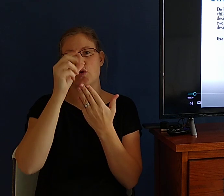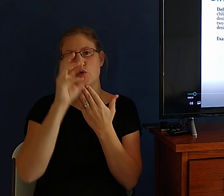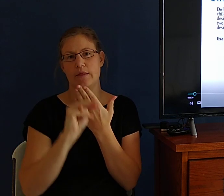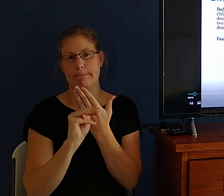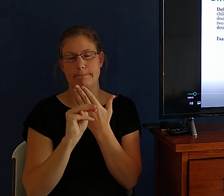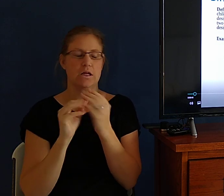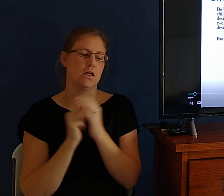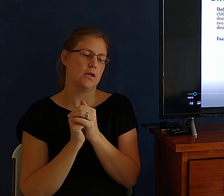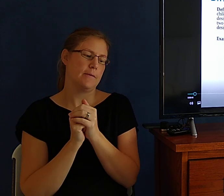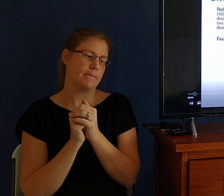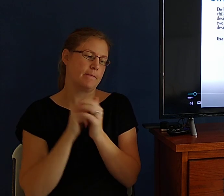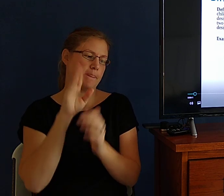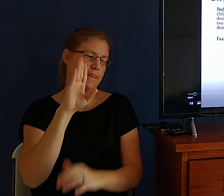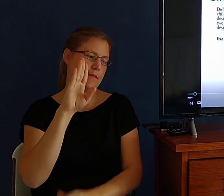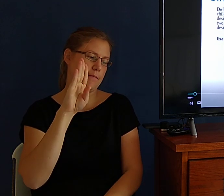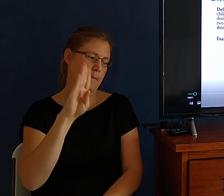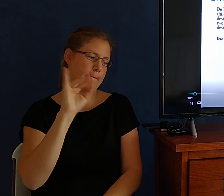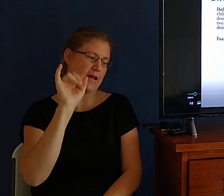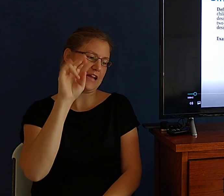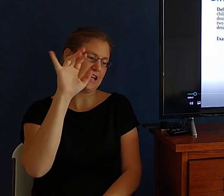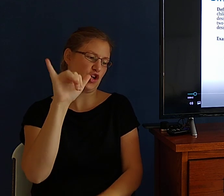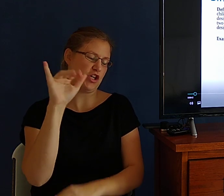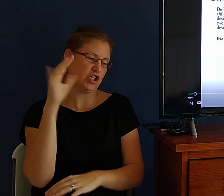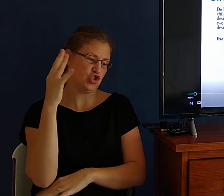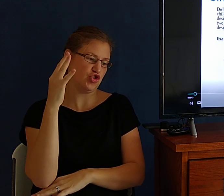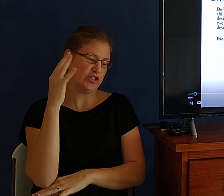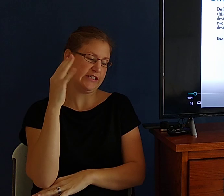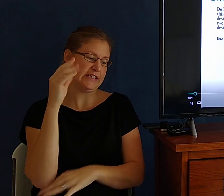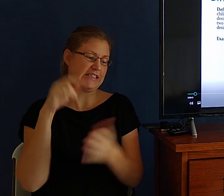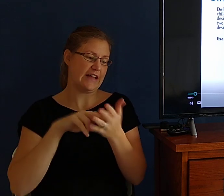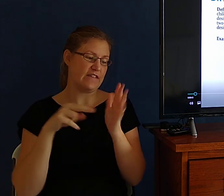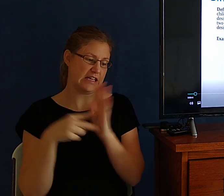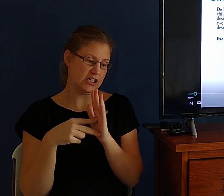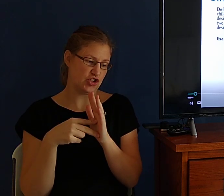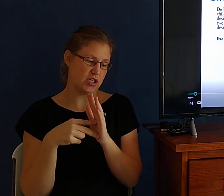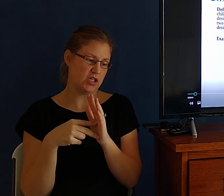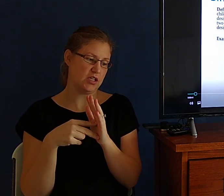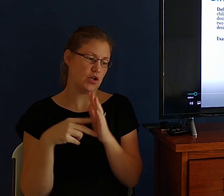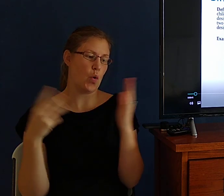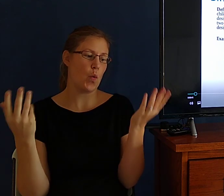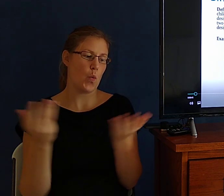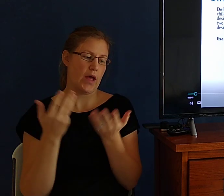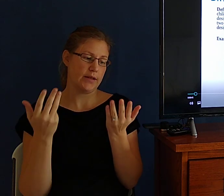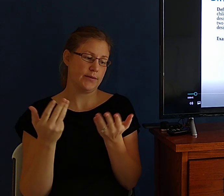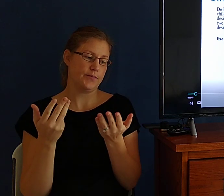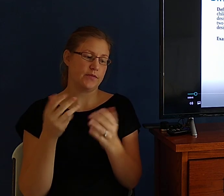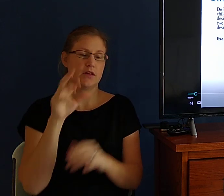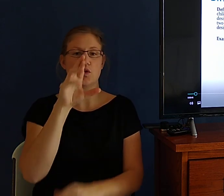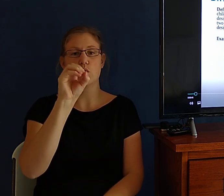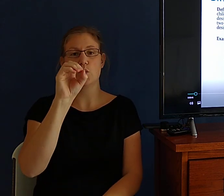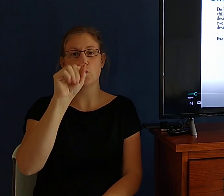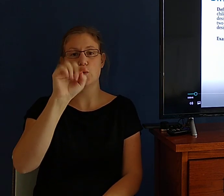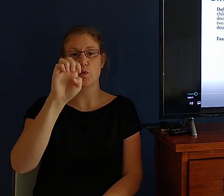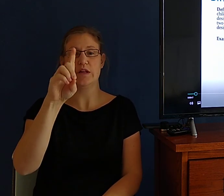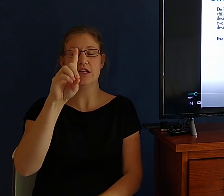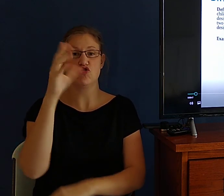The binary trees, the definition of binary trees, a binary tree is a rooted tree. So this is the first